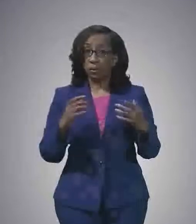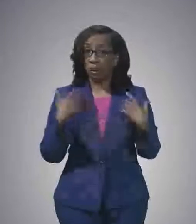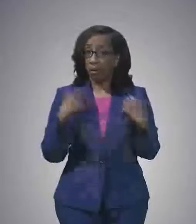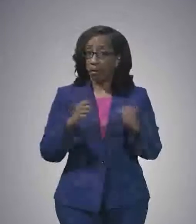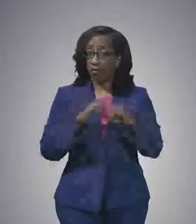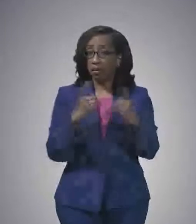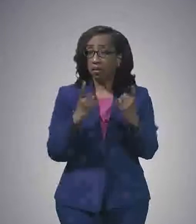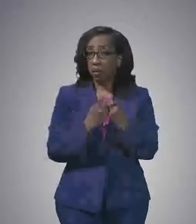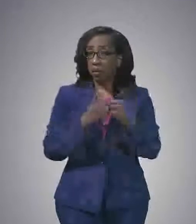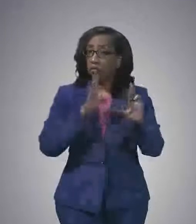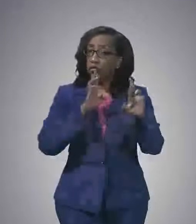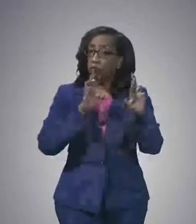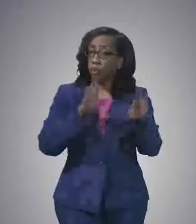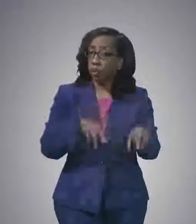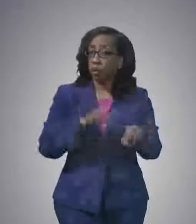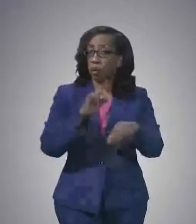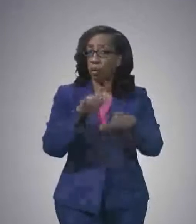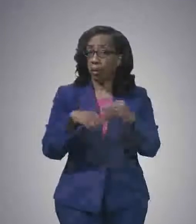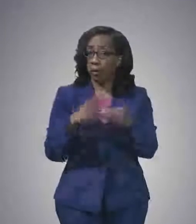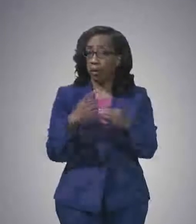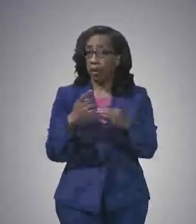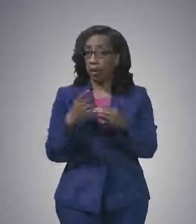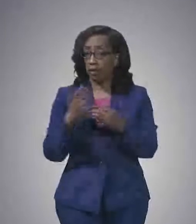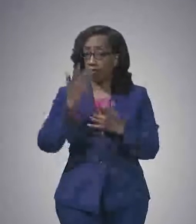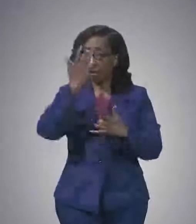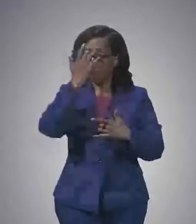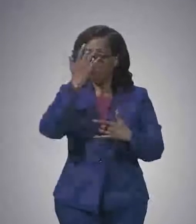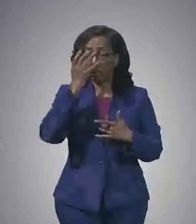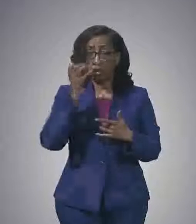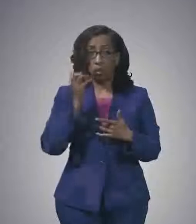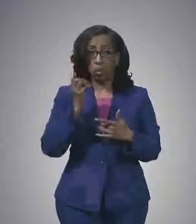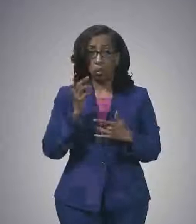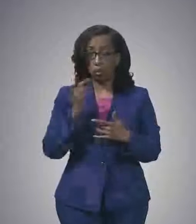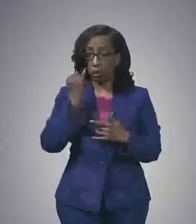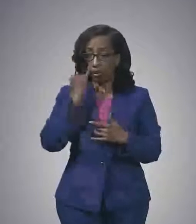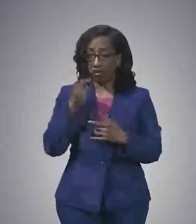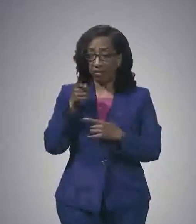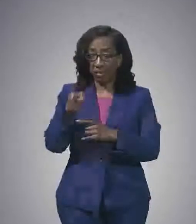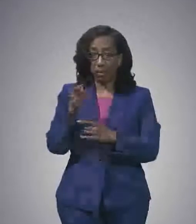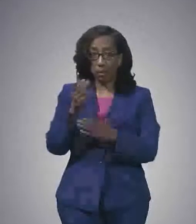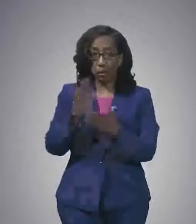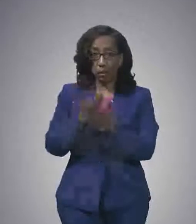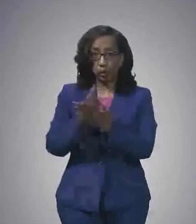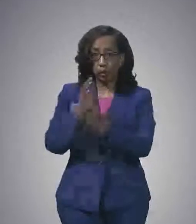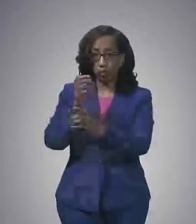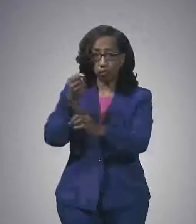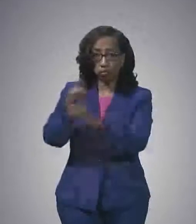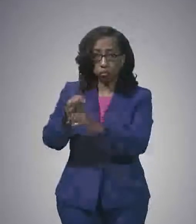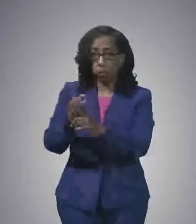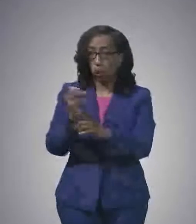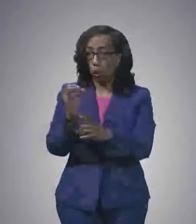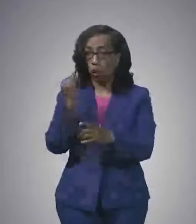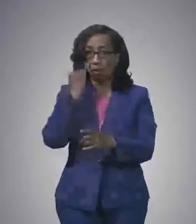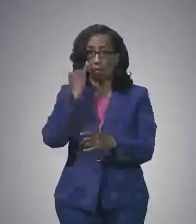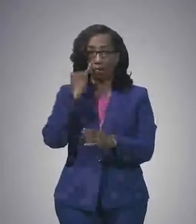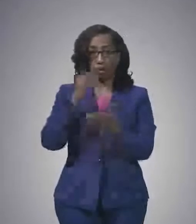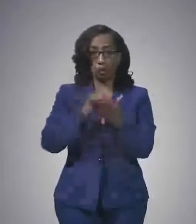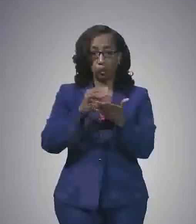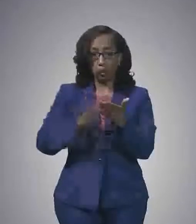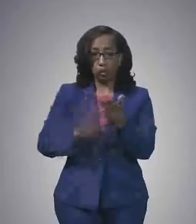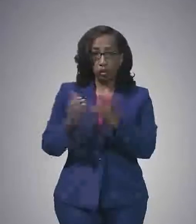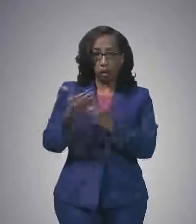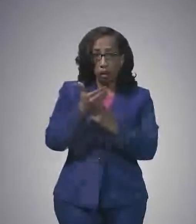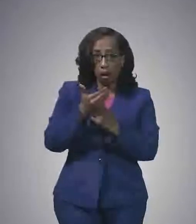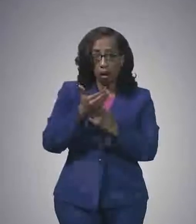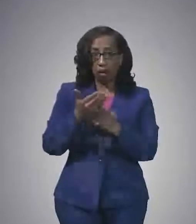these cases or clusters that are related to different schools, students that are quarantined. We see pretty